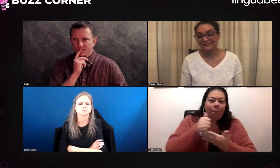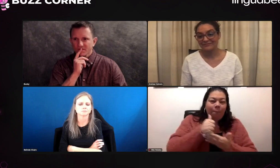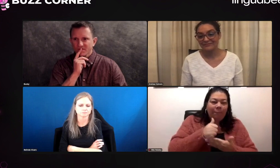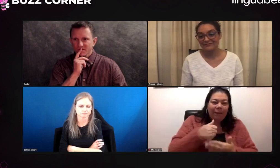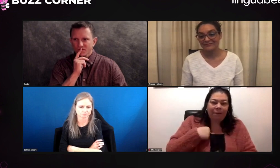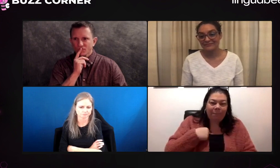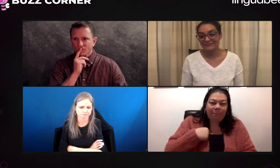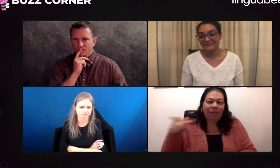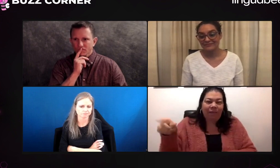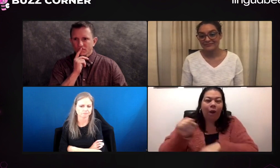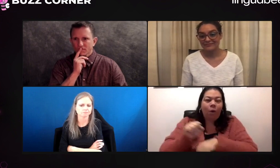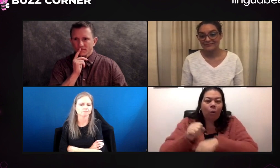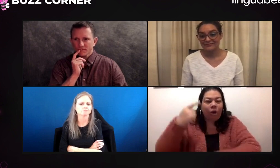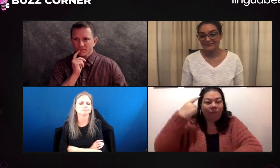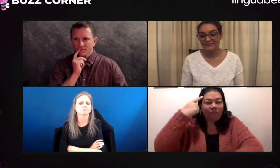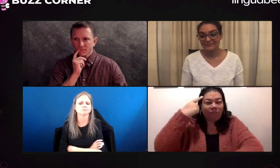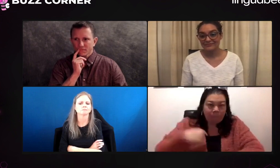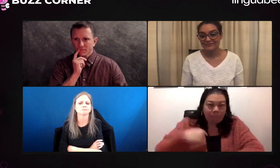They're not